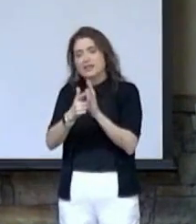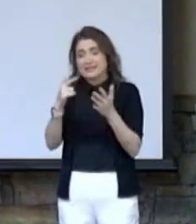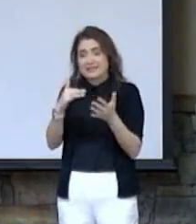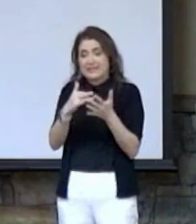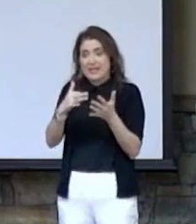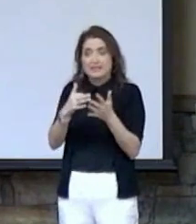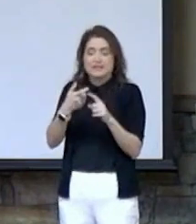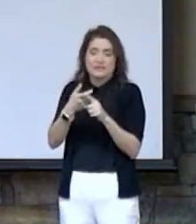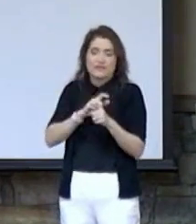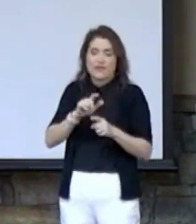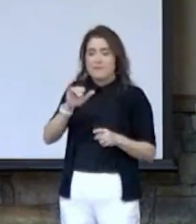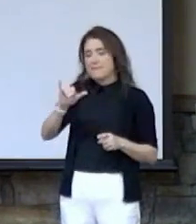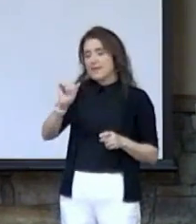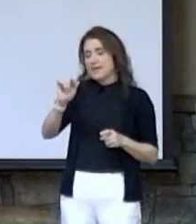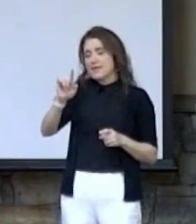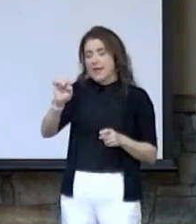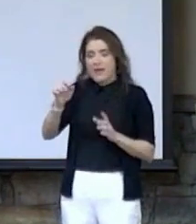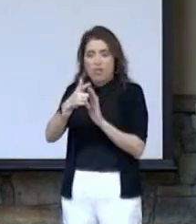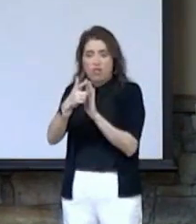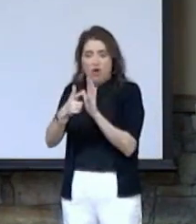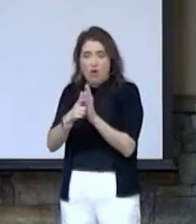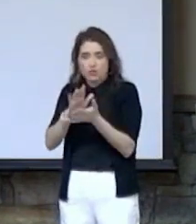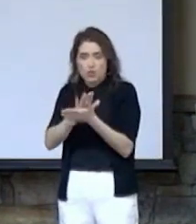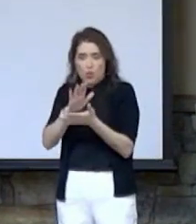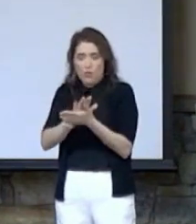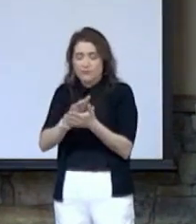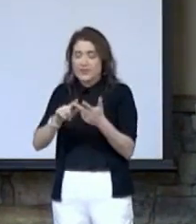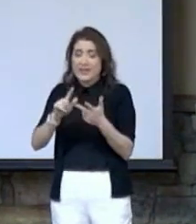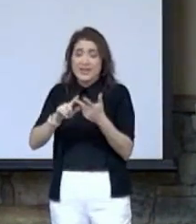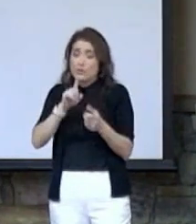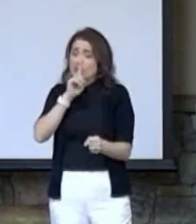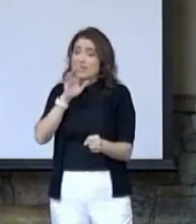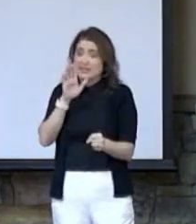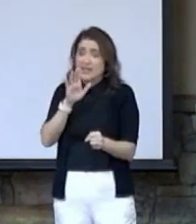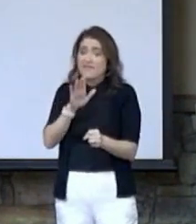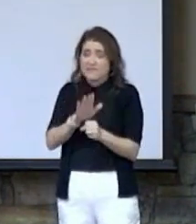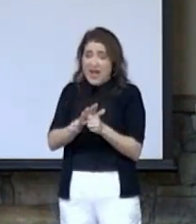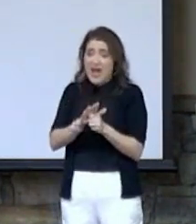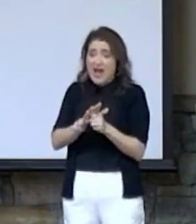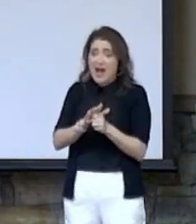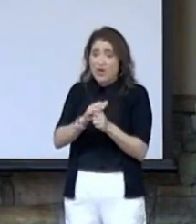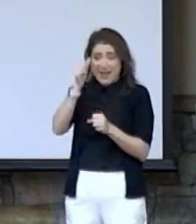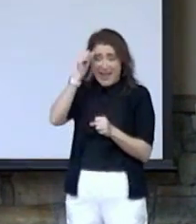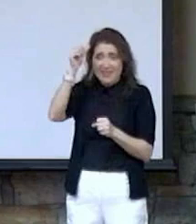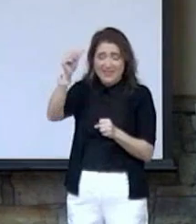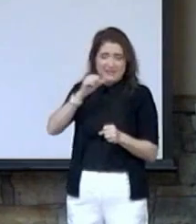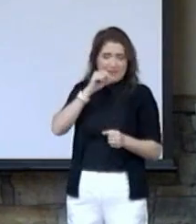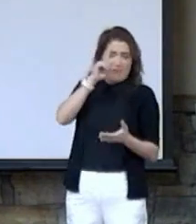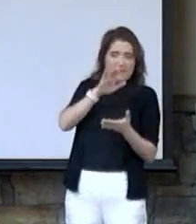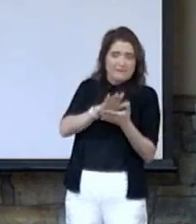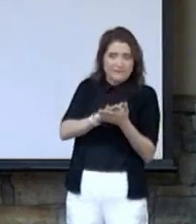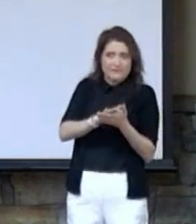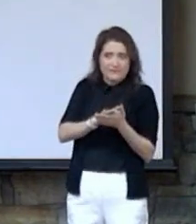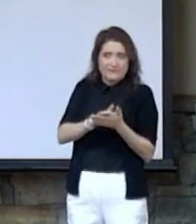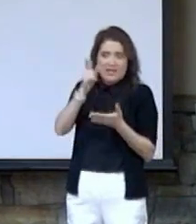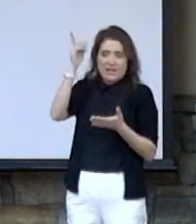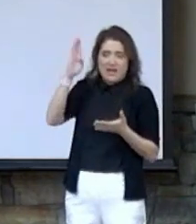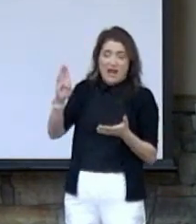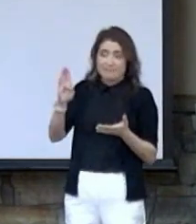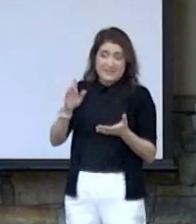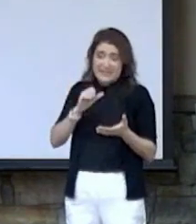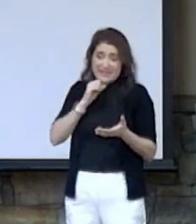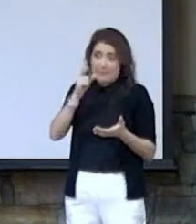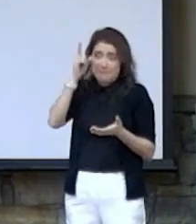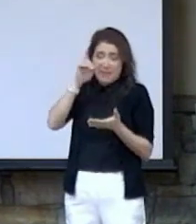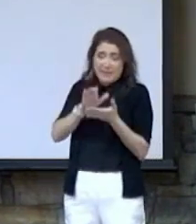Law School. He was a devout atheist. Not only did he not believe in the resurrection, he didn't believe God